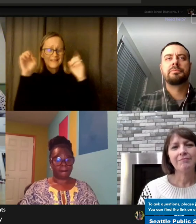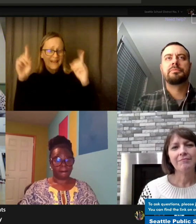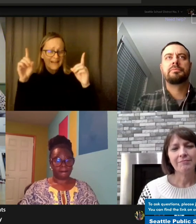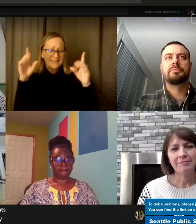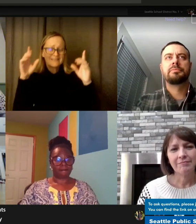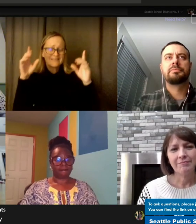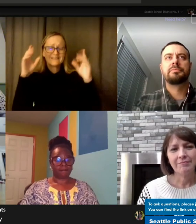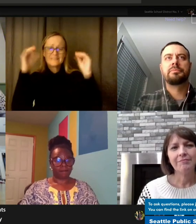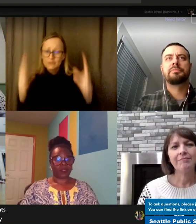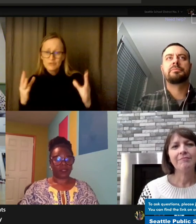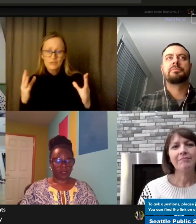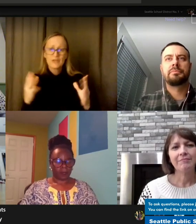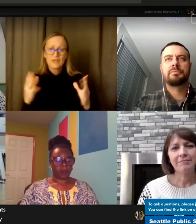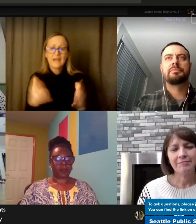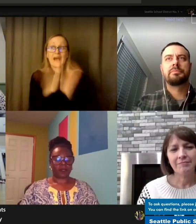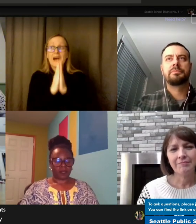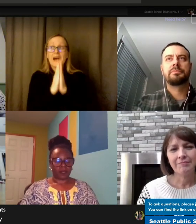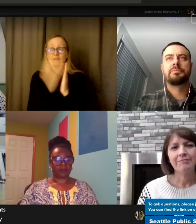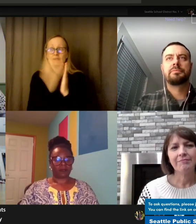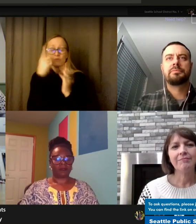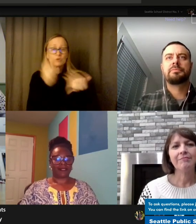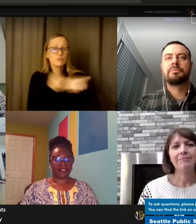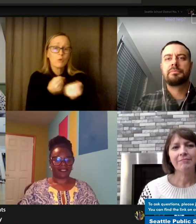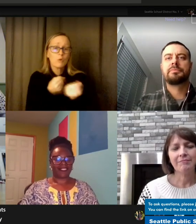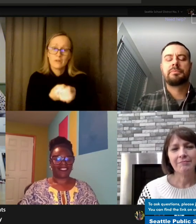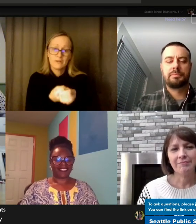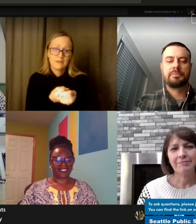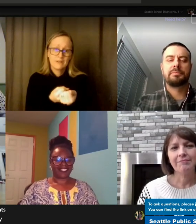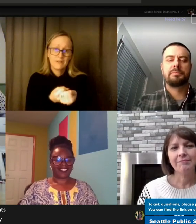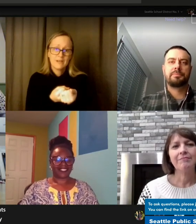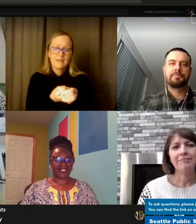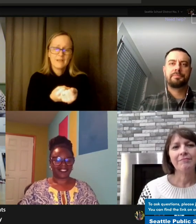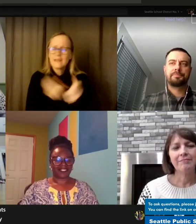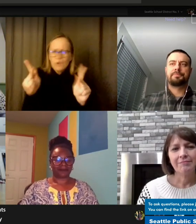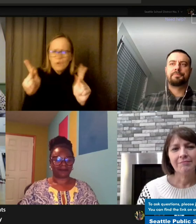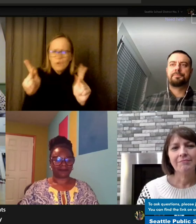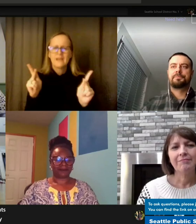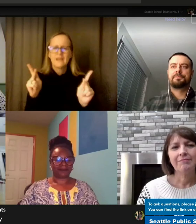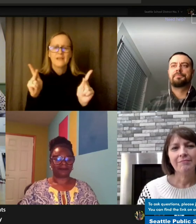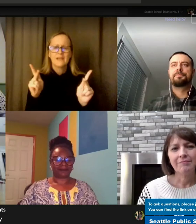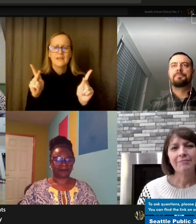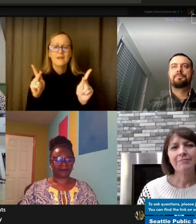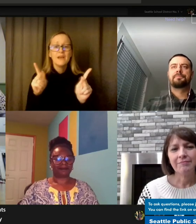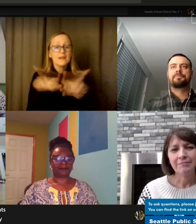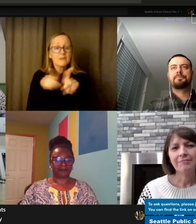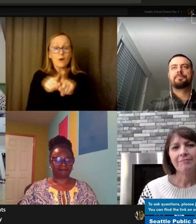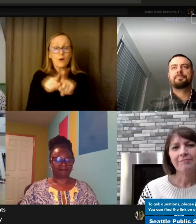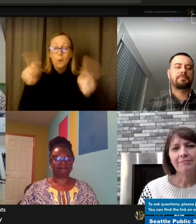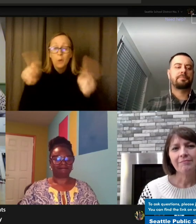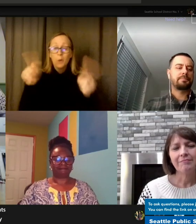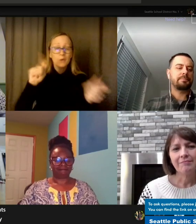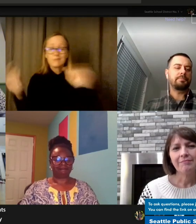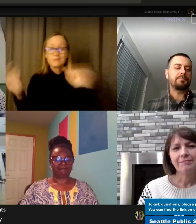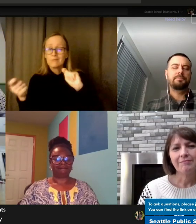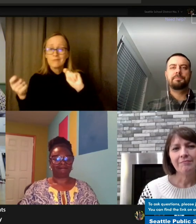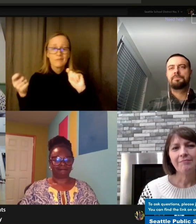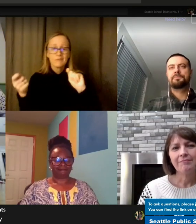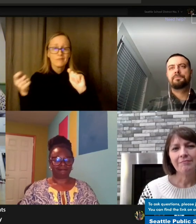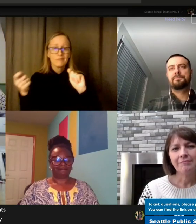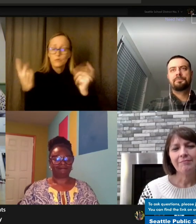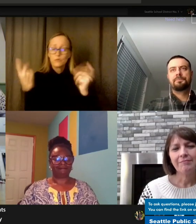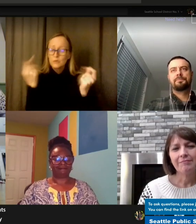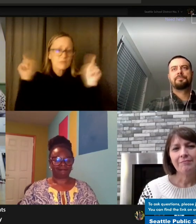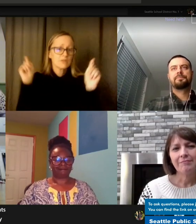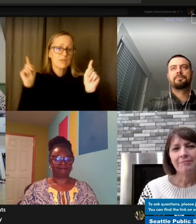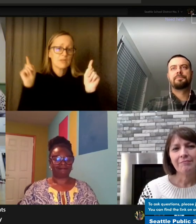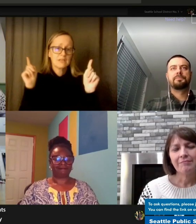okay to ask for supports, and it's also okay to change things up, do things a little bit differently. If your child struggles at a certain